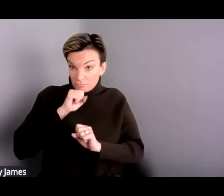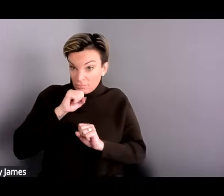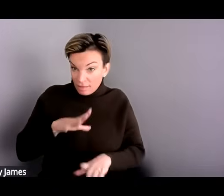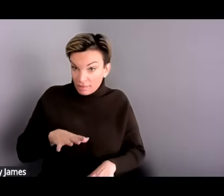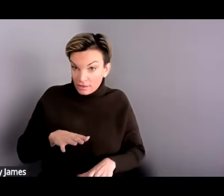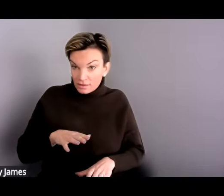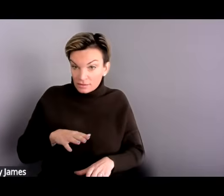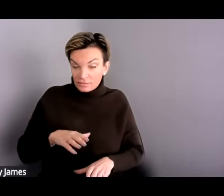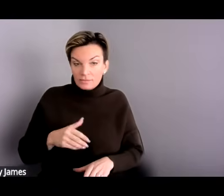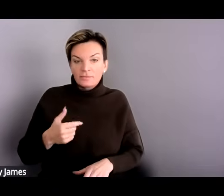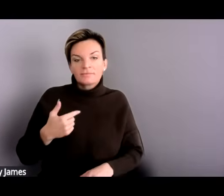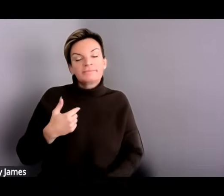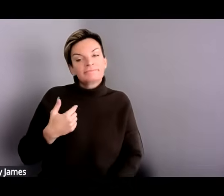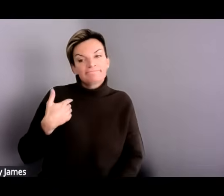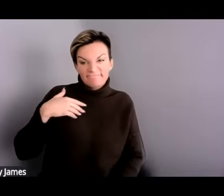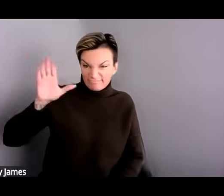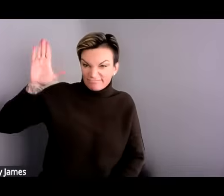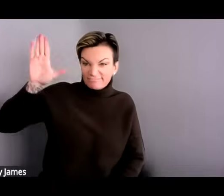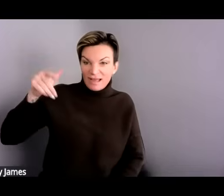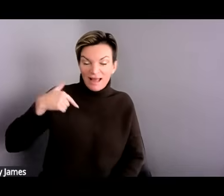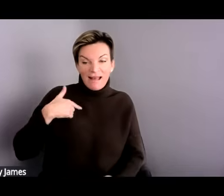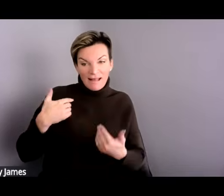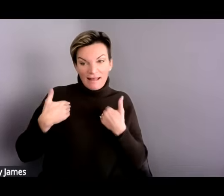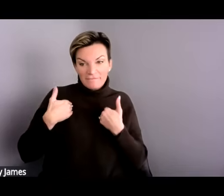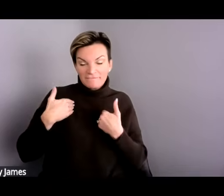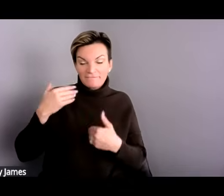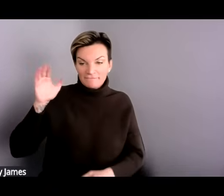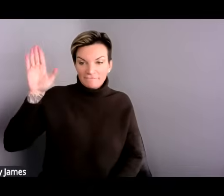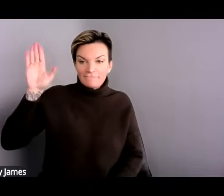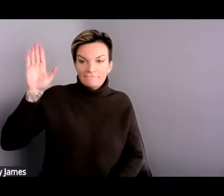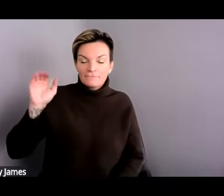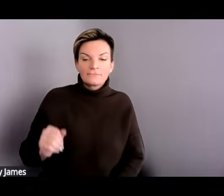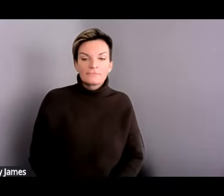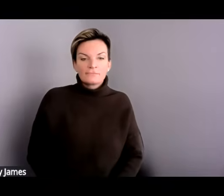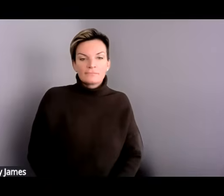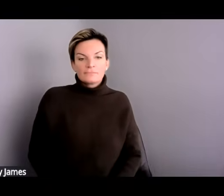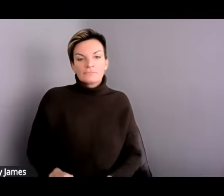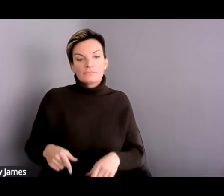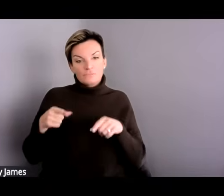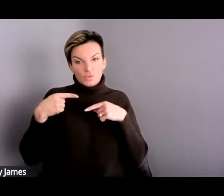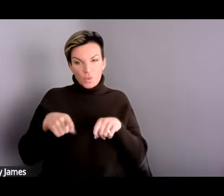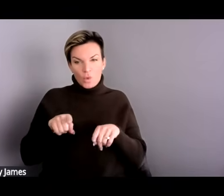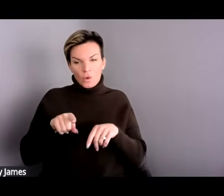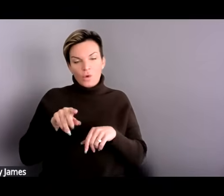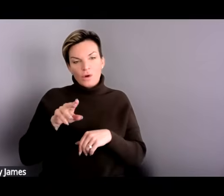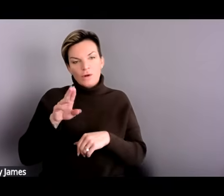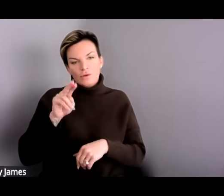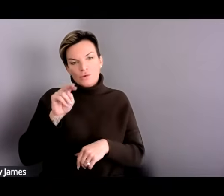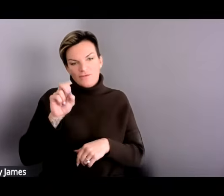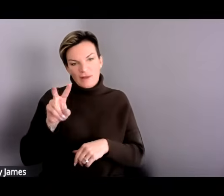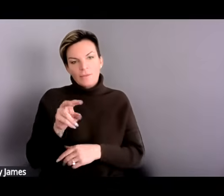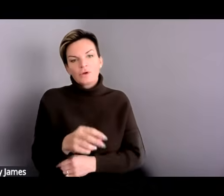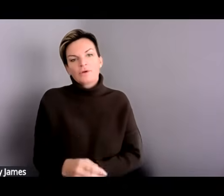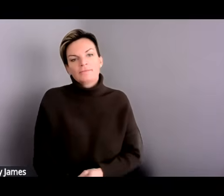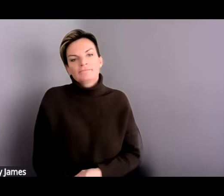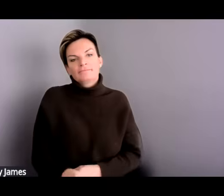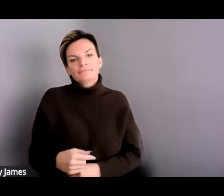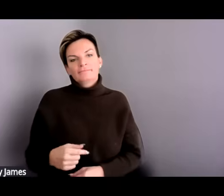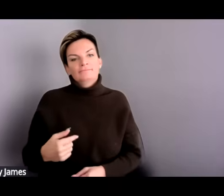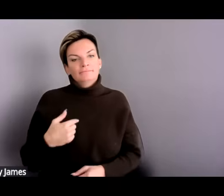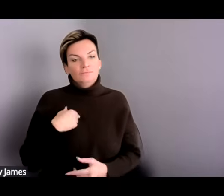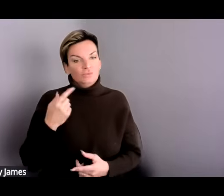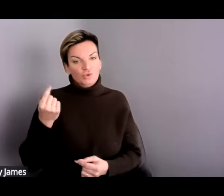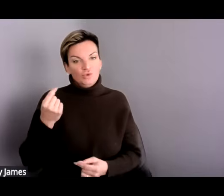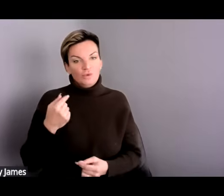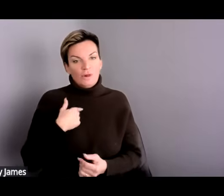I actually have one. So during this month of November, I had the opportunity to go to my